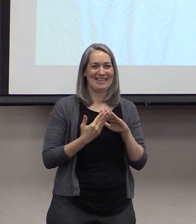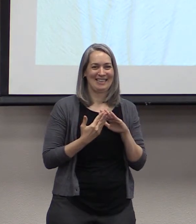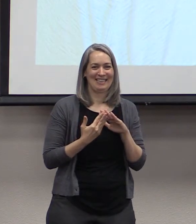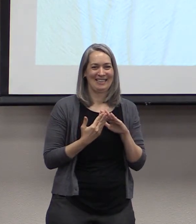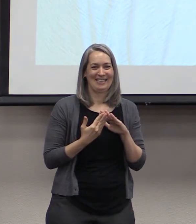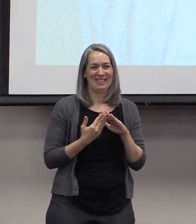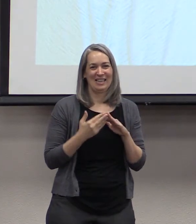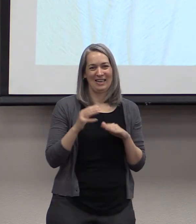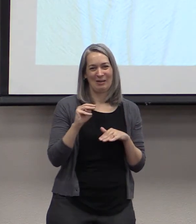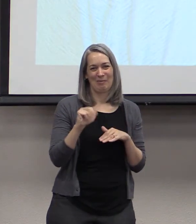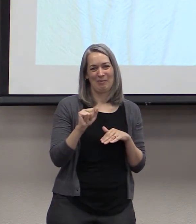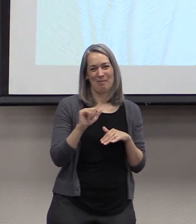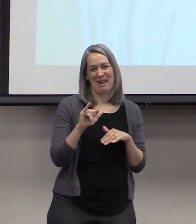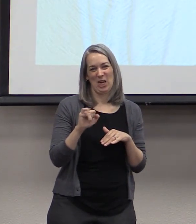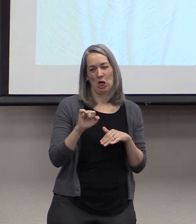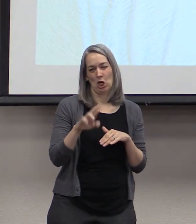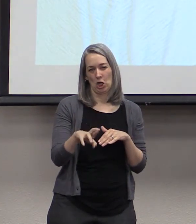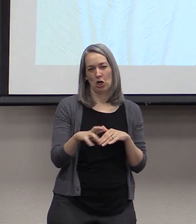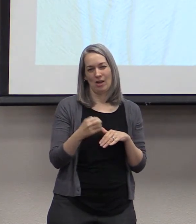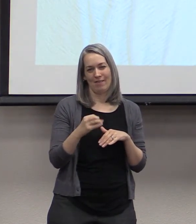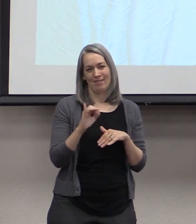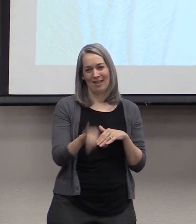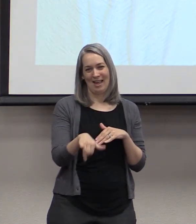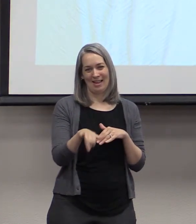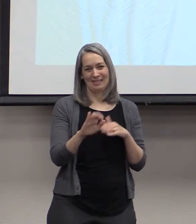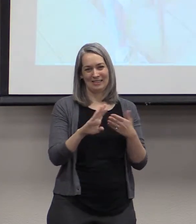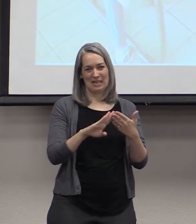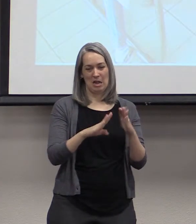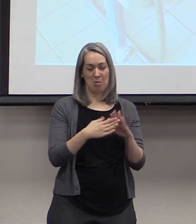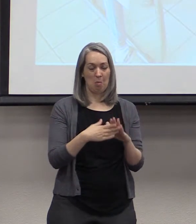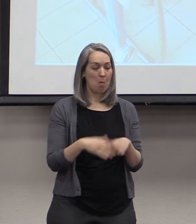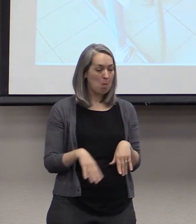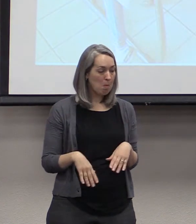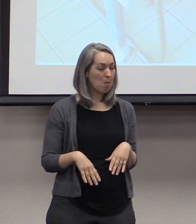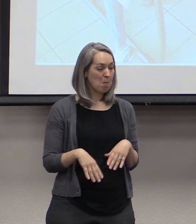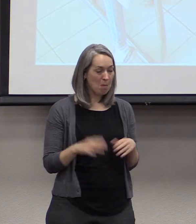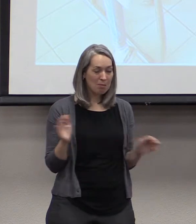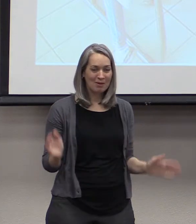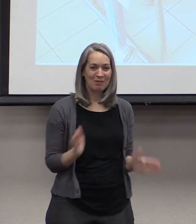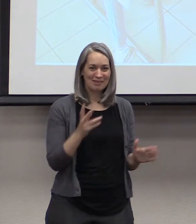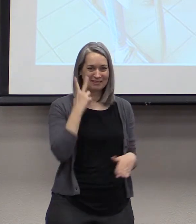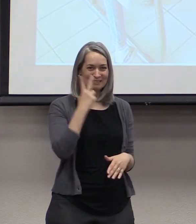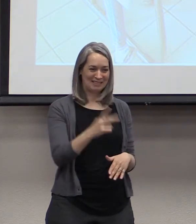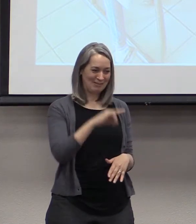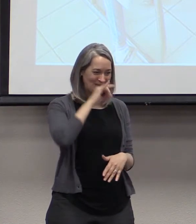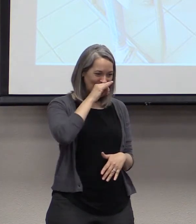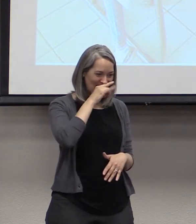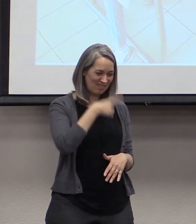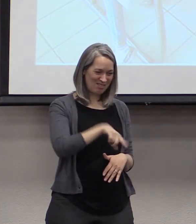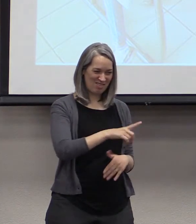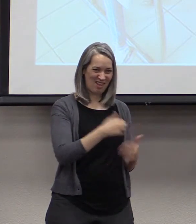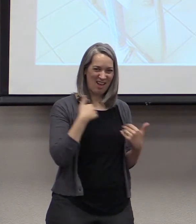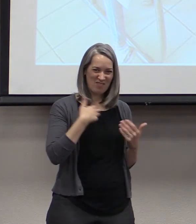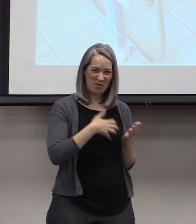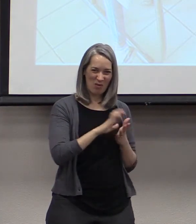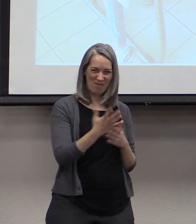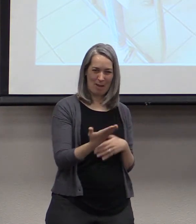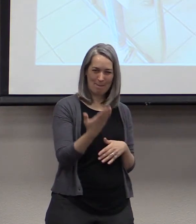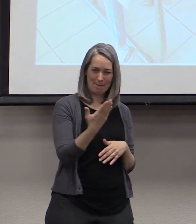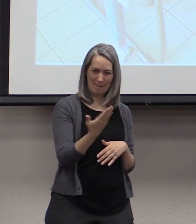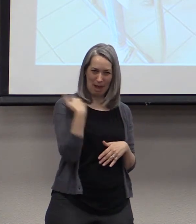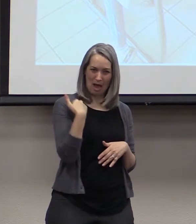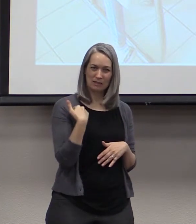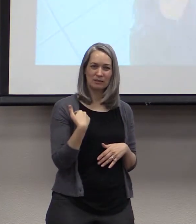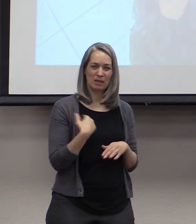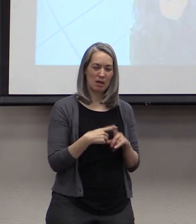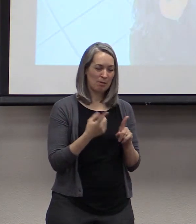the mayor of Anahuac. And it's really encouraging to see that these kids, just with their past and